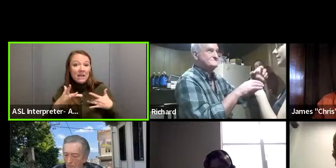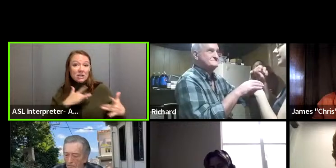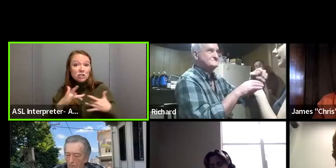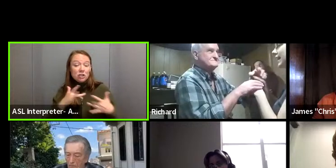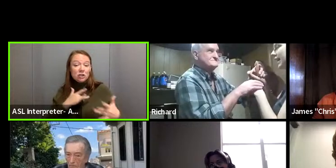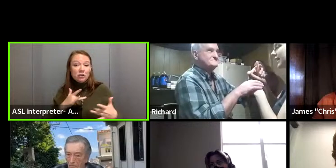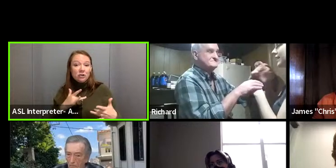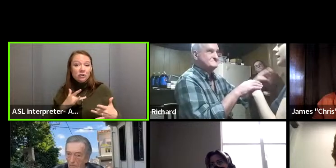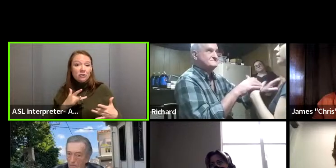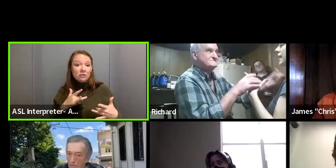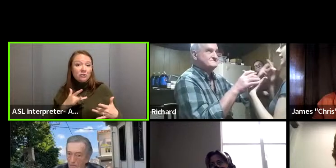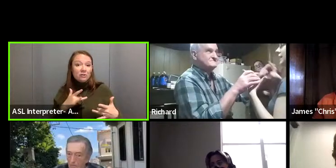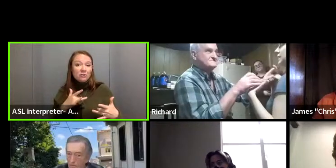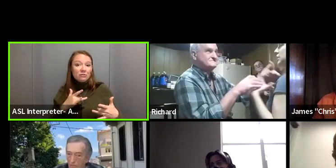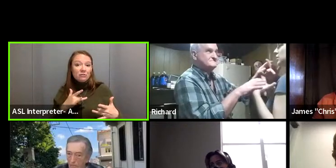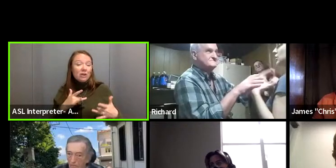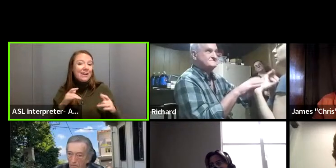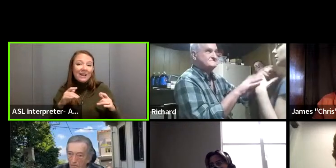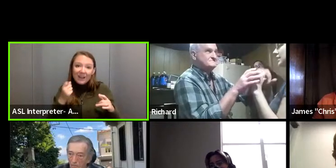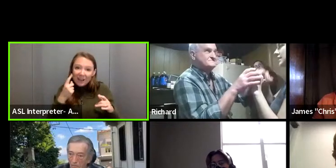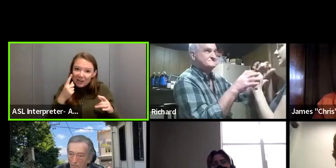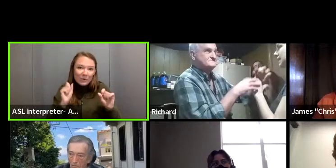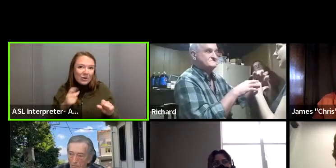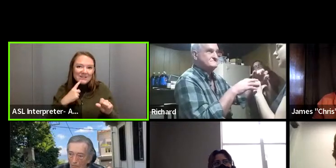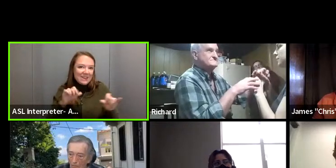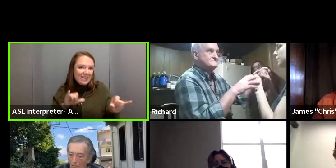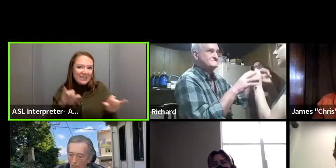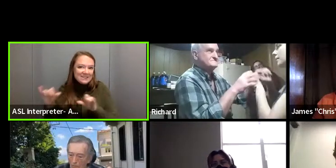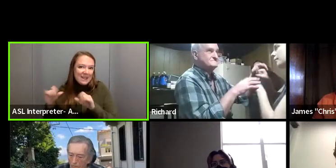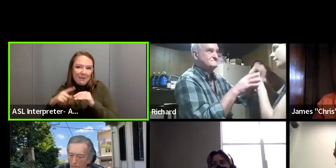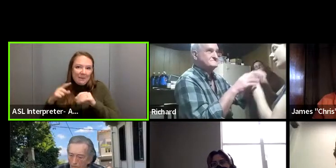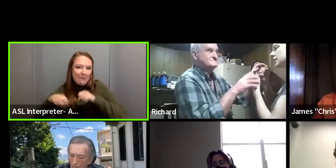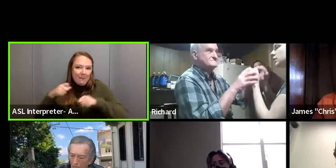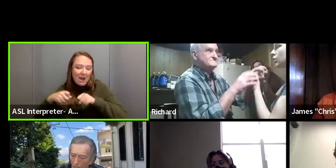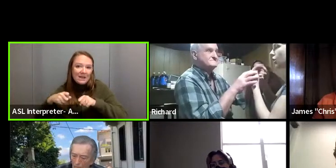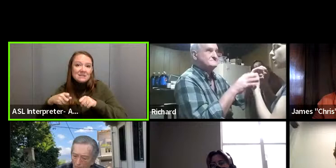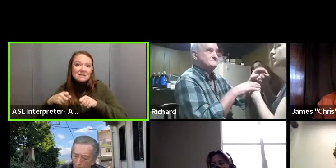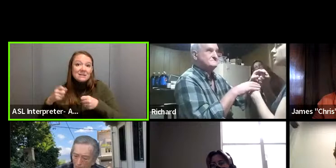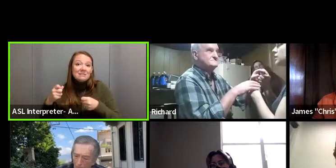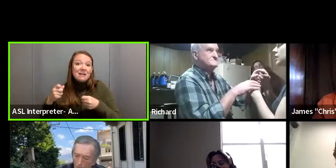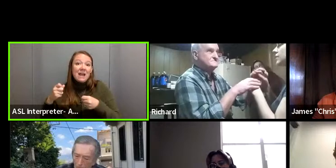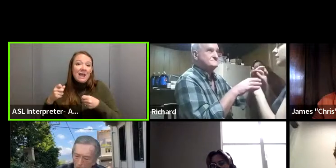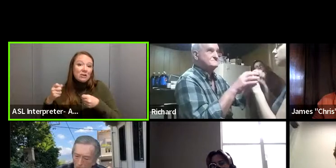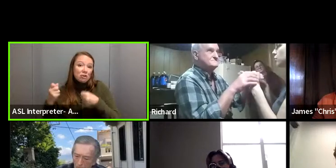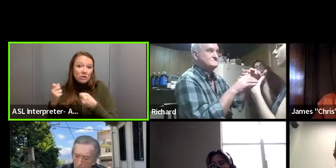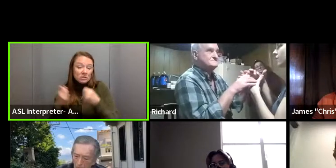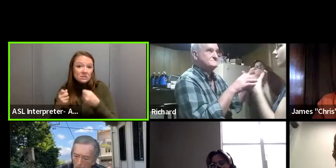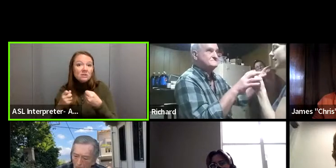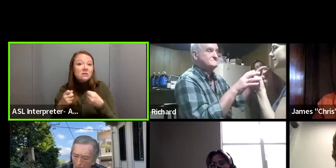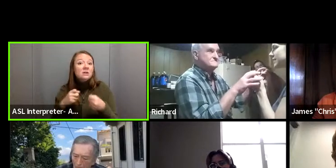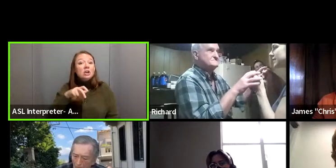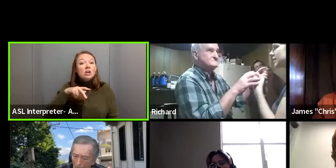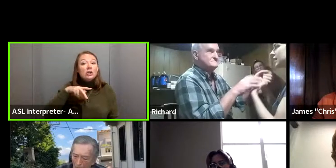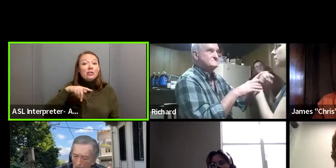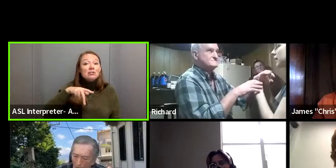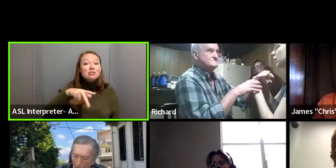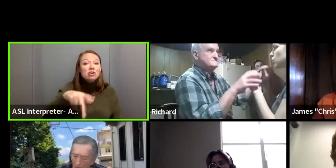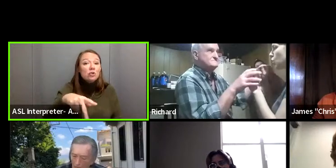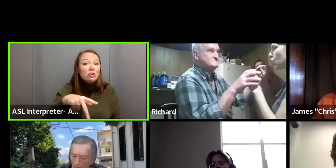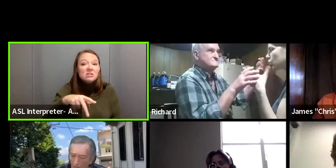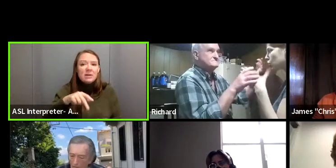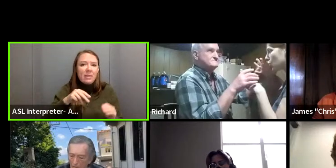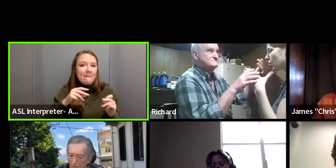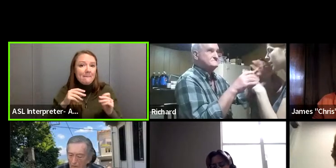and you could say the same thing about bikes and cars too, they move very quickly. They make absolutely no noise.